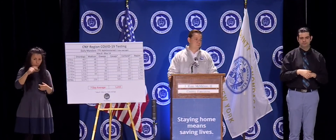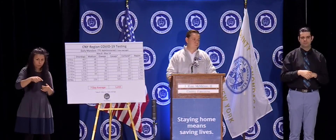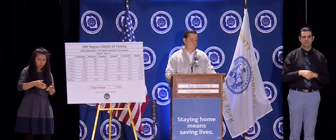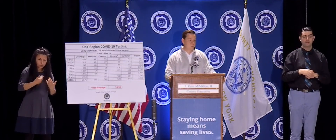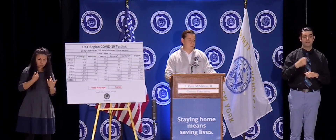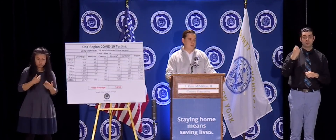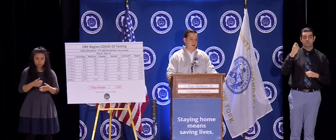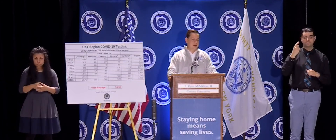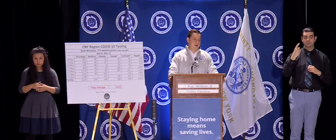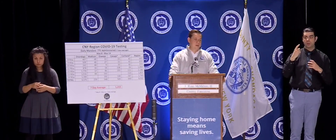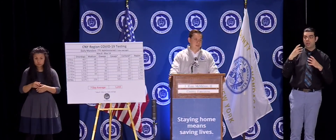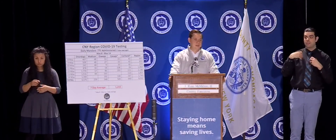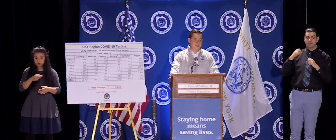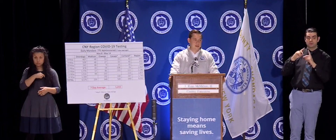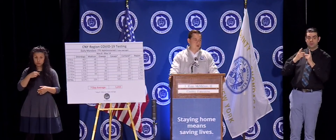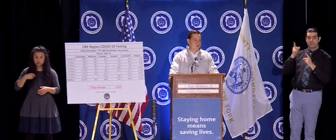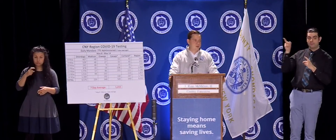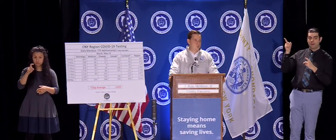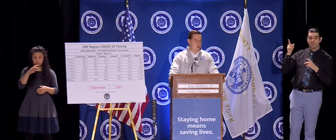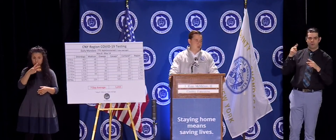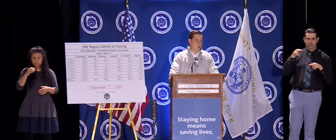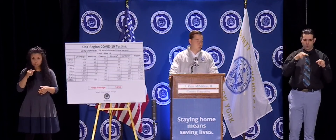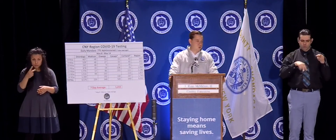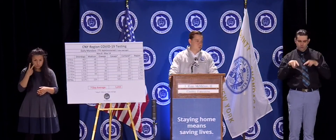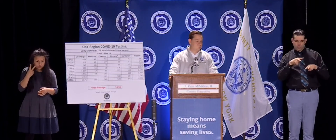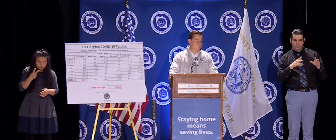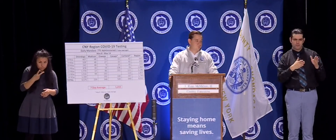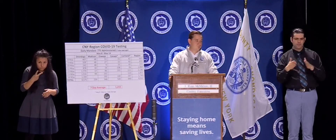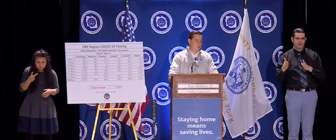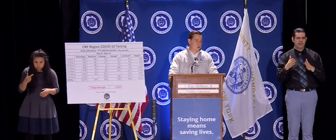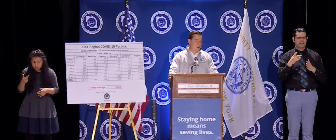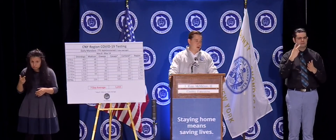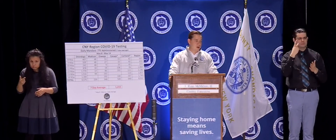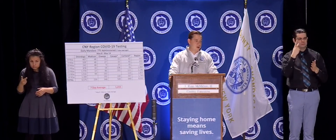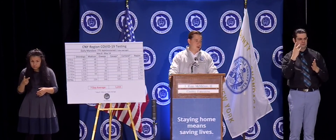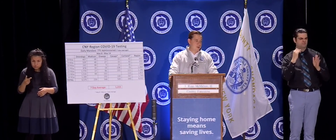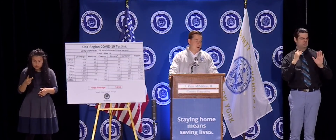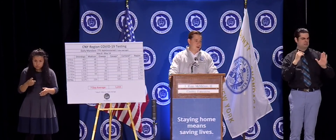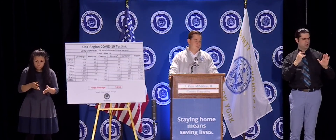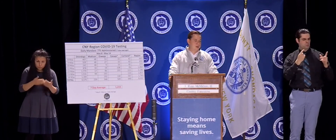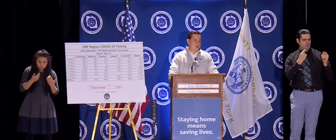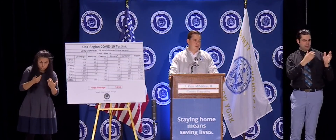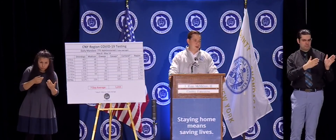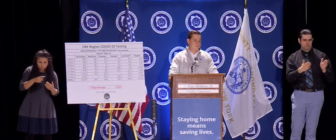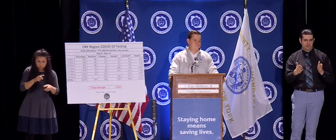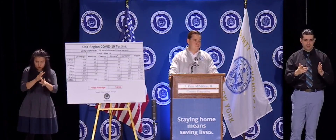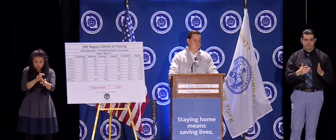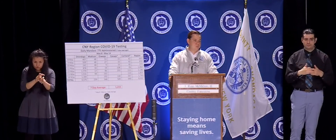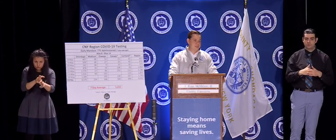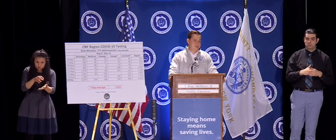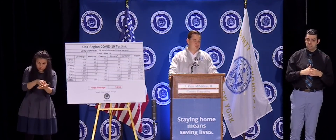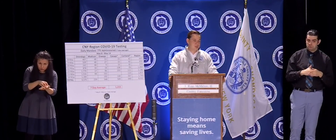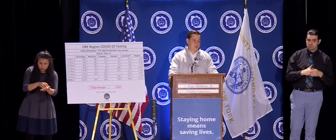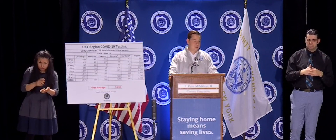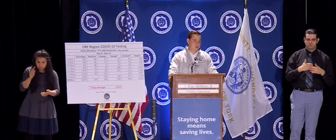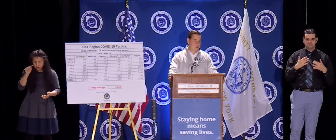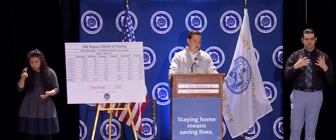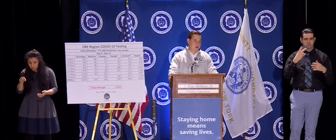plan and kind of see how phase 1 goes. And then